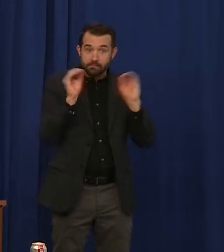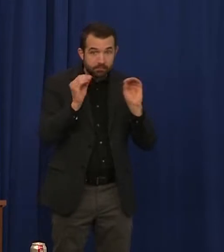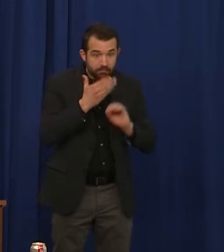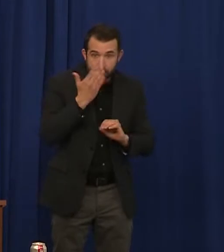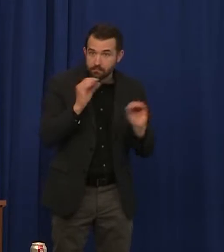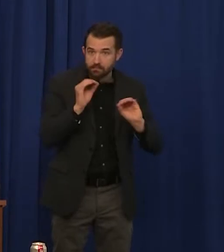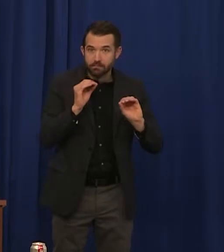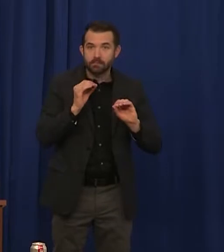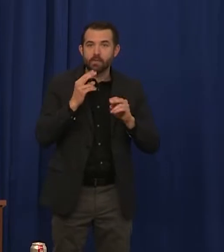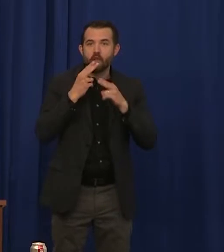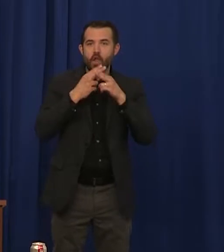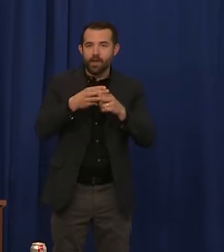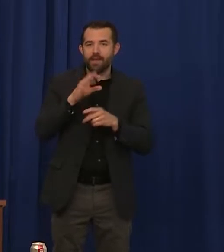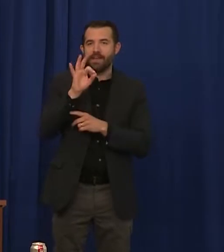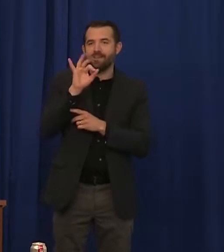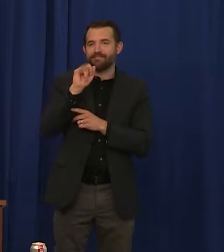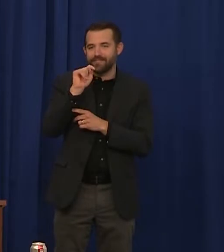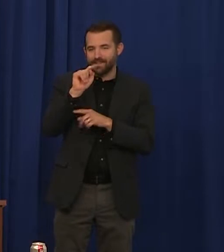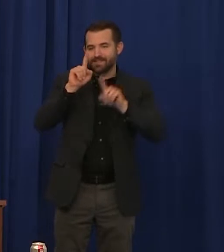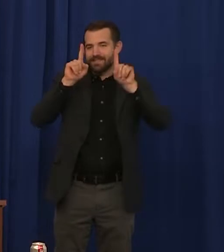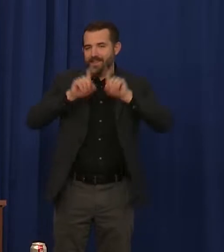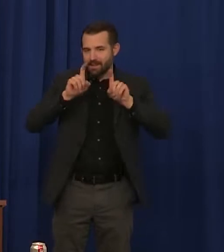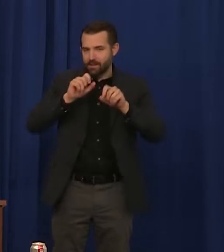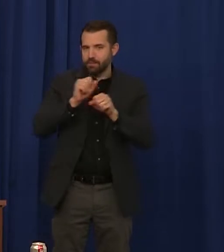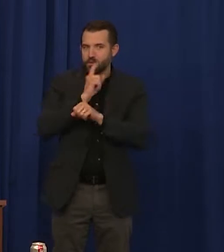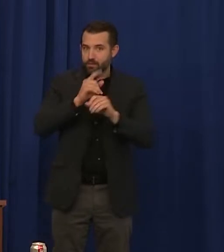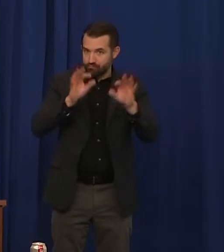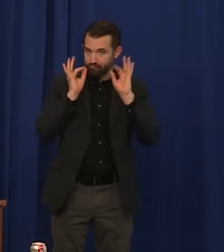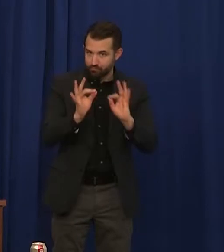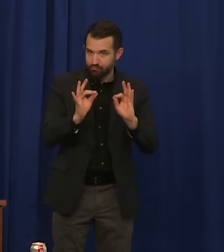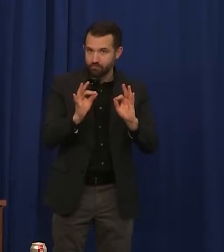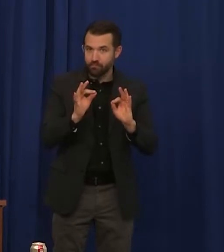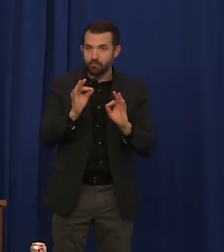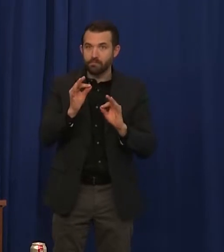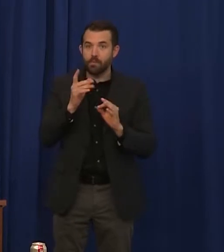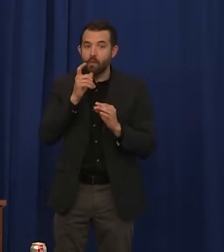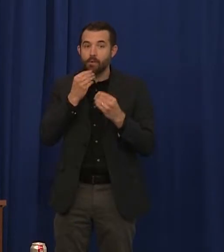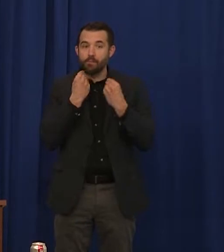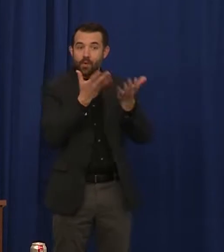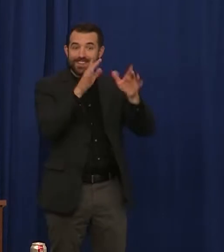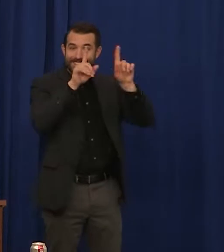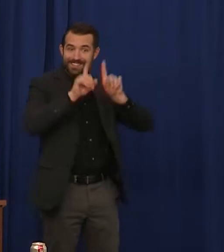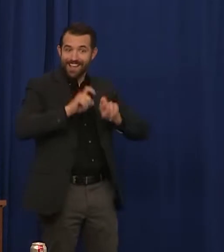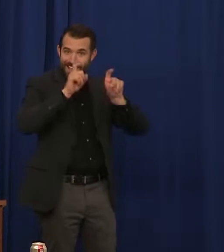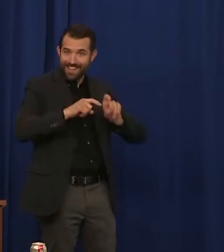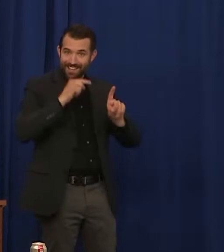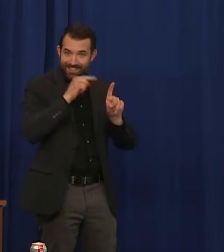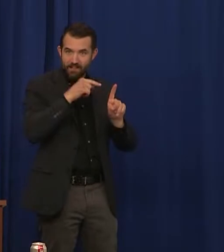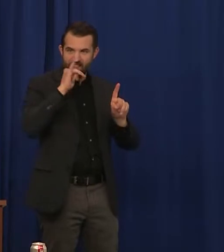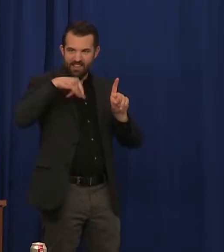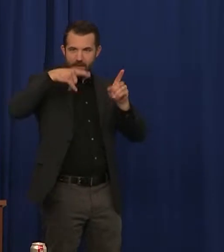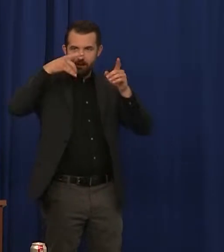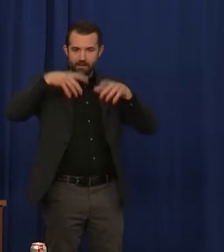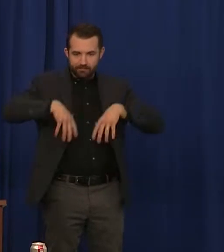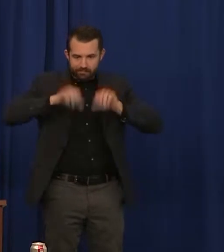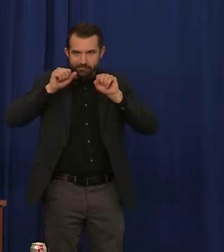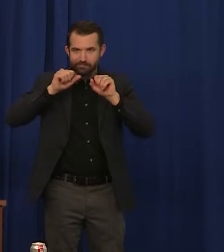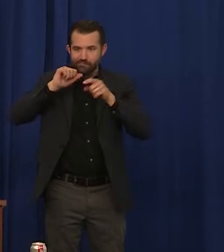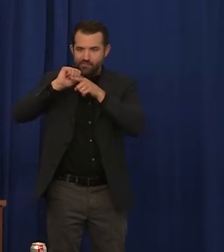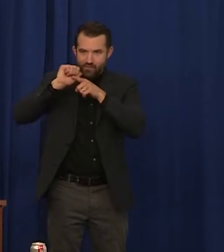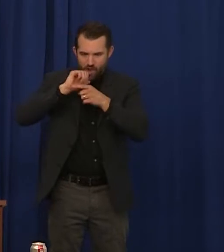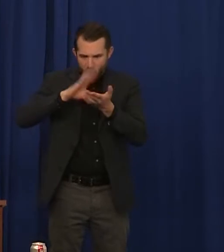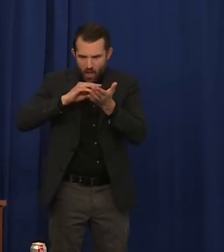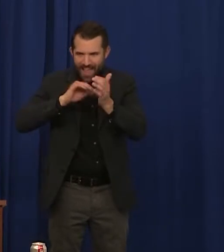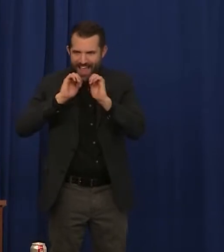successfully is a prerequisite to being able to use an N95 mask. One of the things that we want to do is expand the number